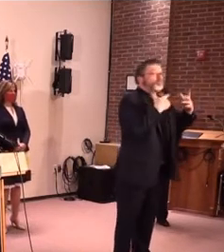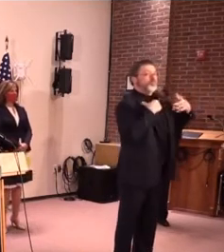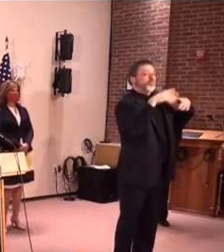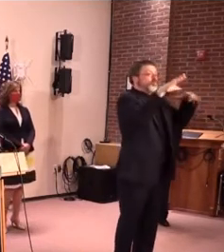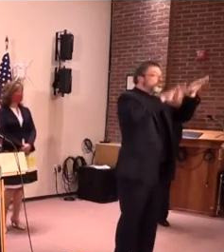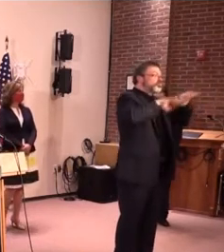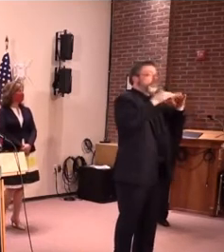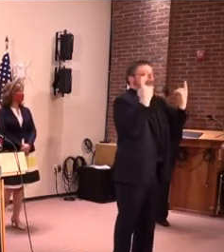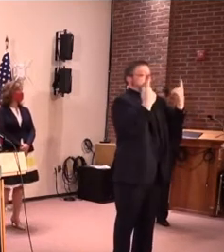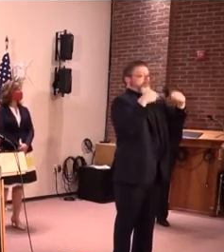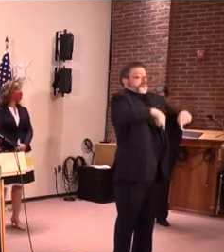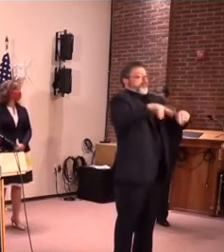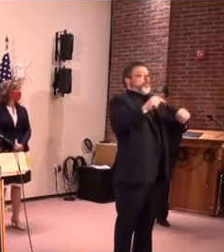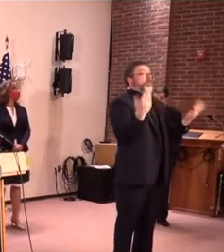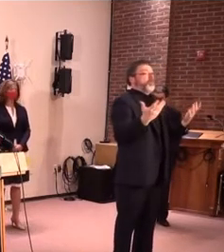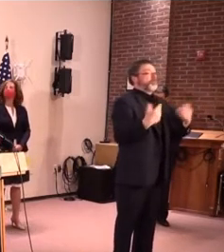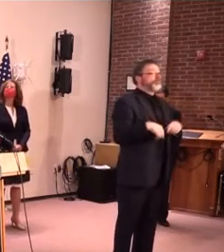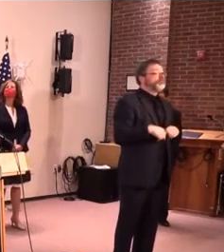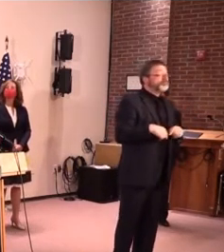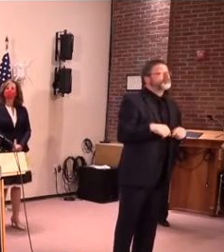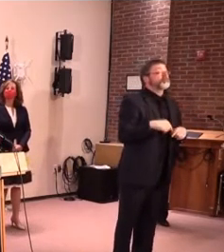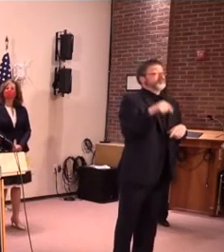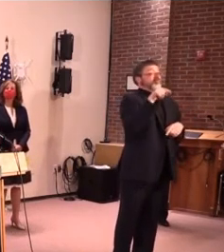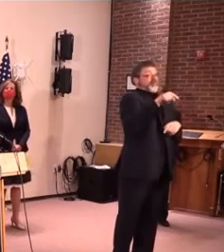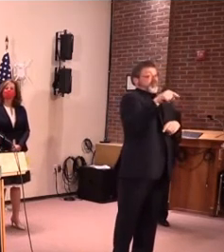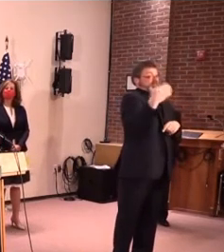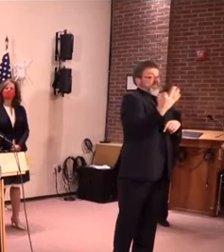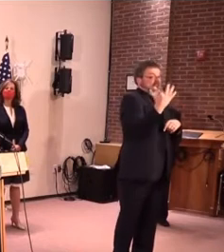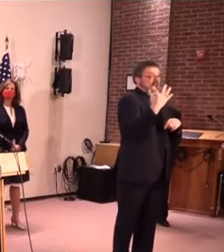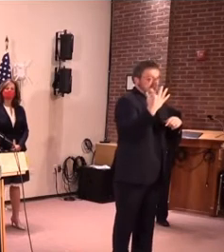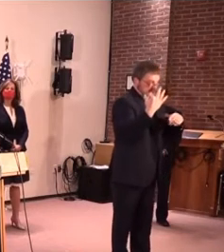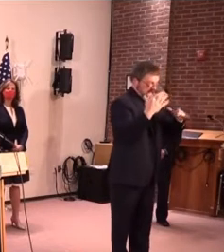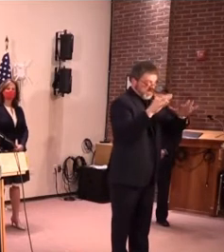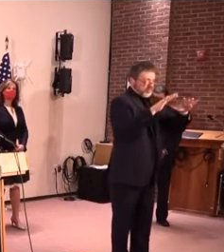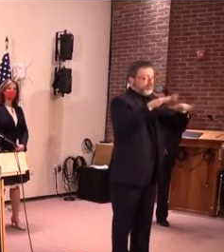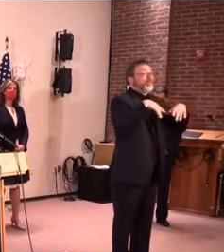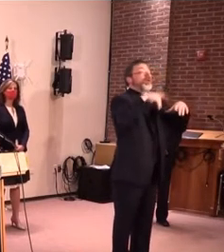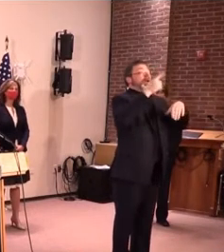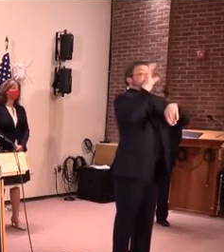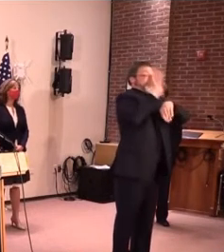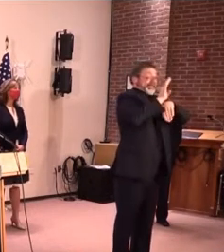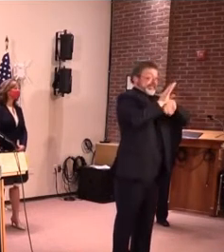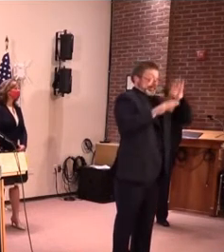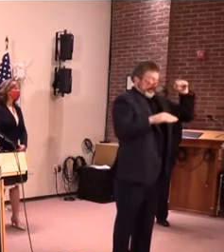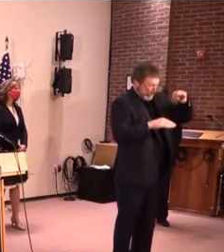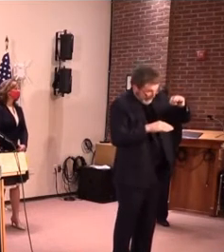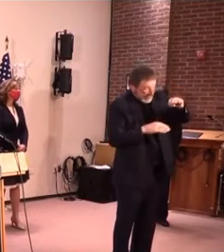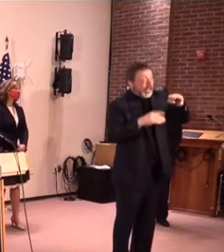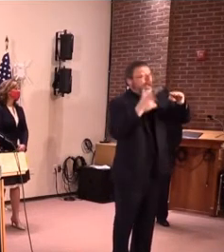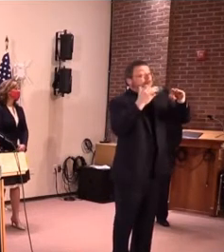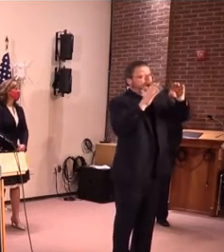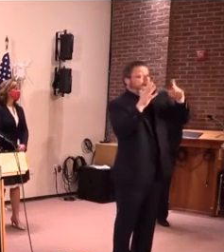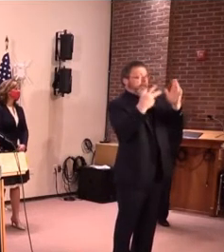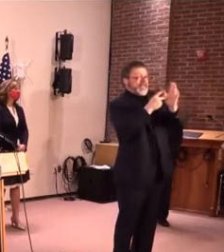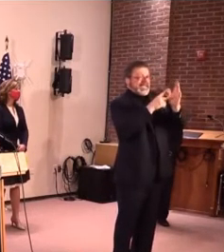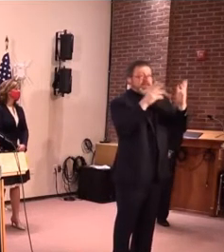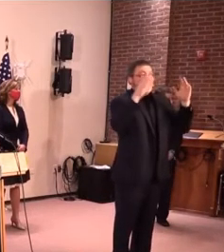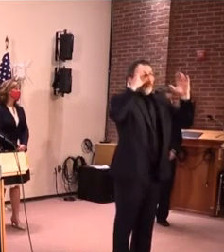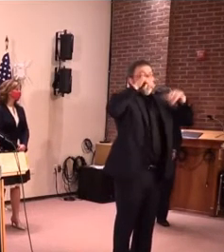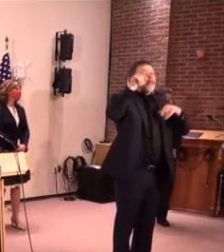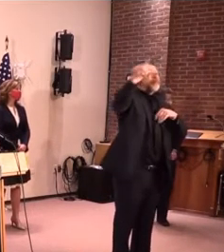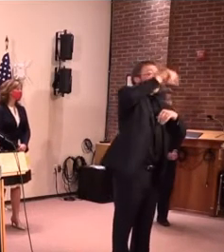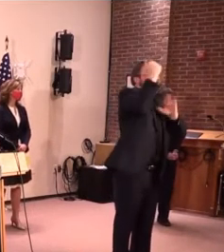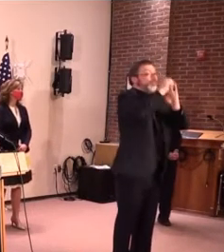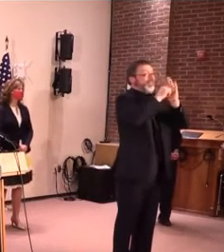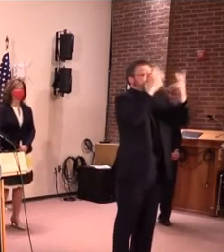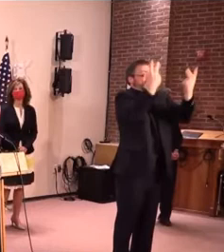welcome them back into Vermont, which we know is necessary for some of our hospitality that we have. If I'm a small